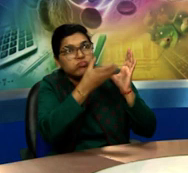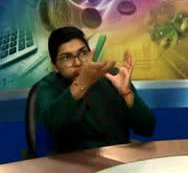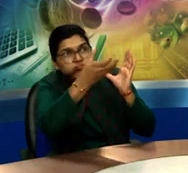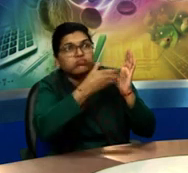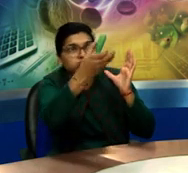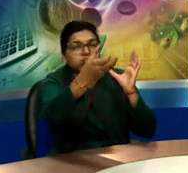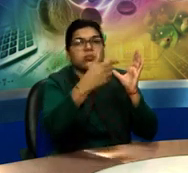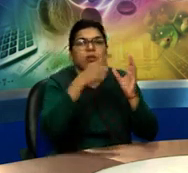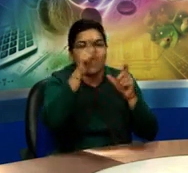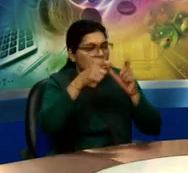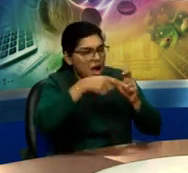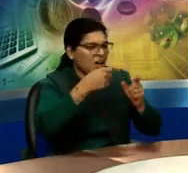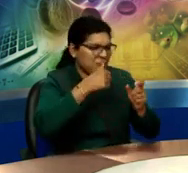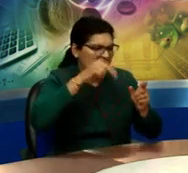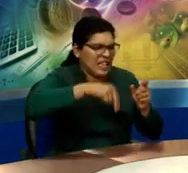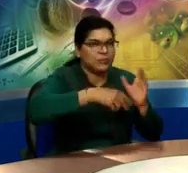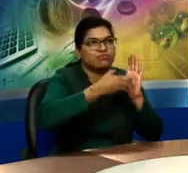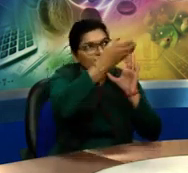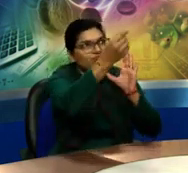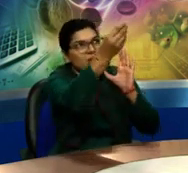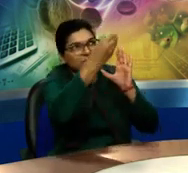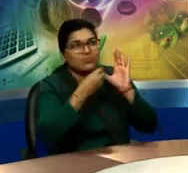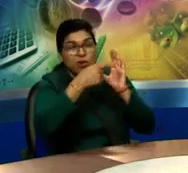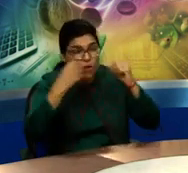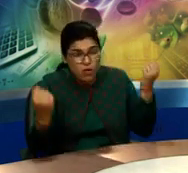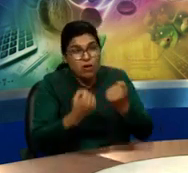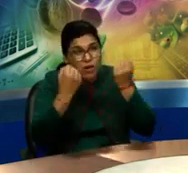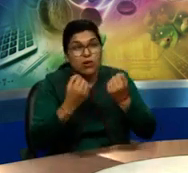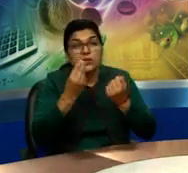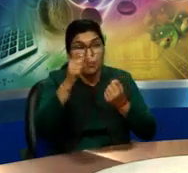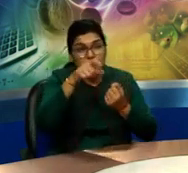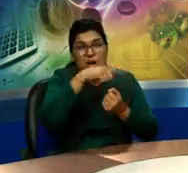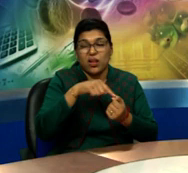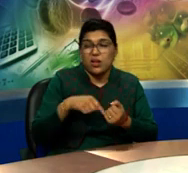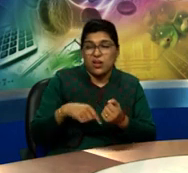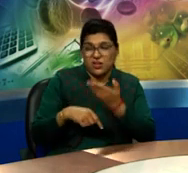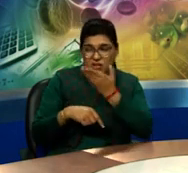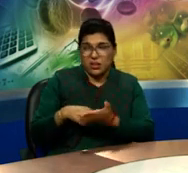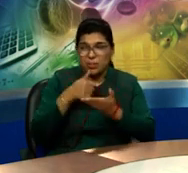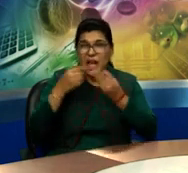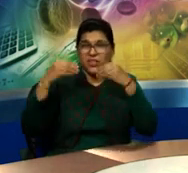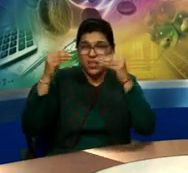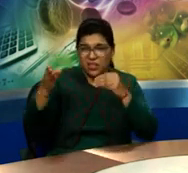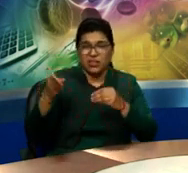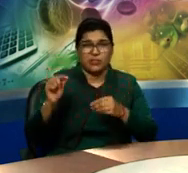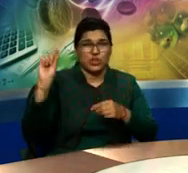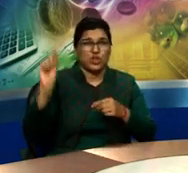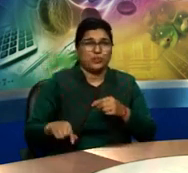should feel proud of doing so. And similarly, the passerby must not feel that